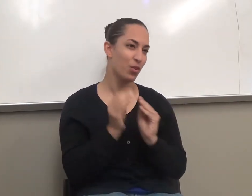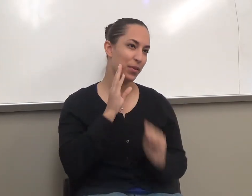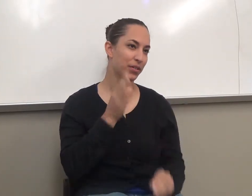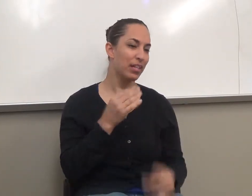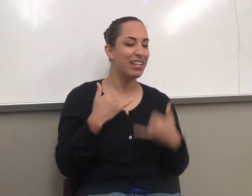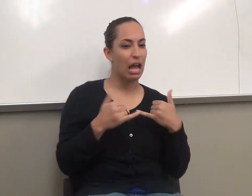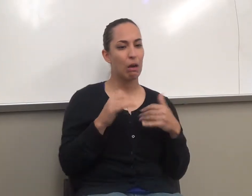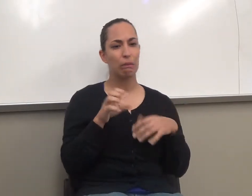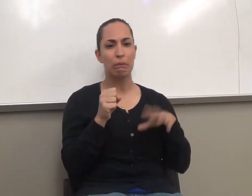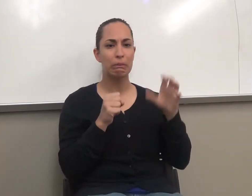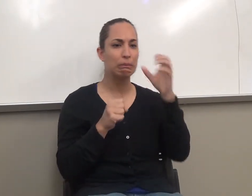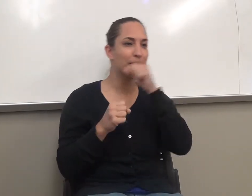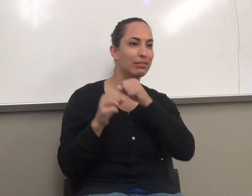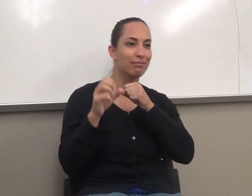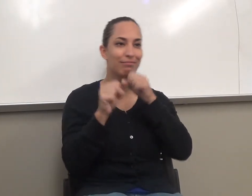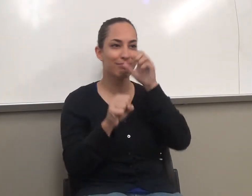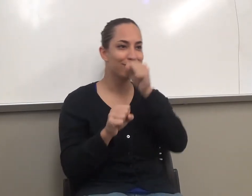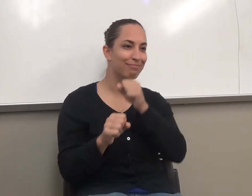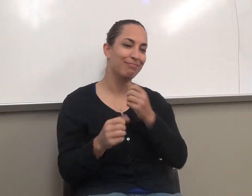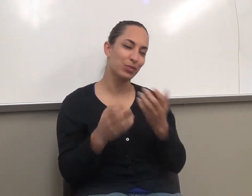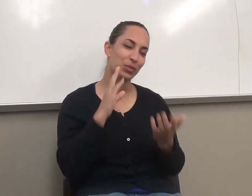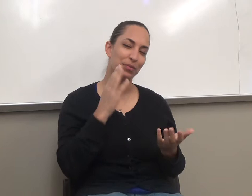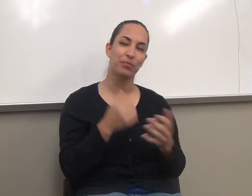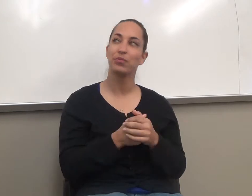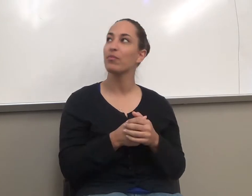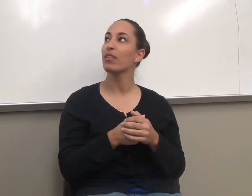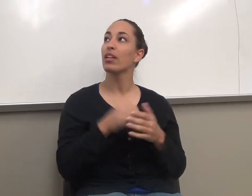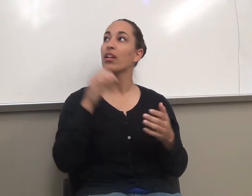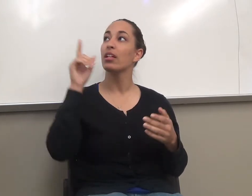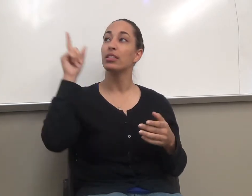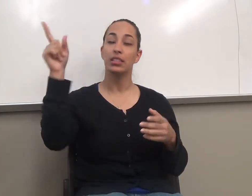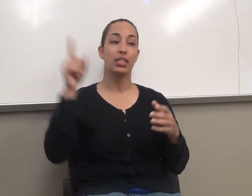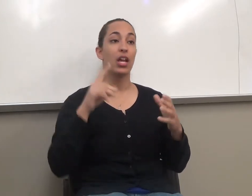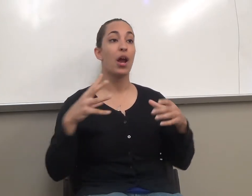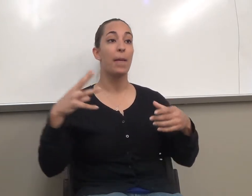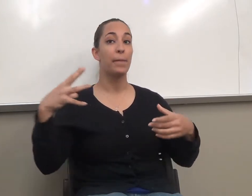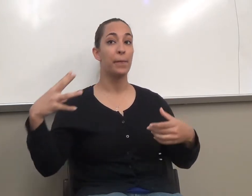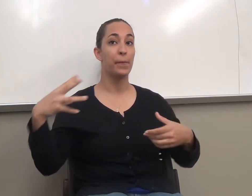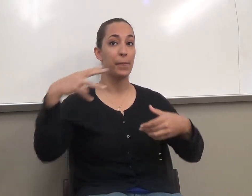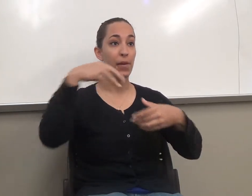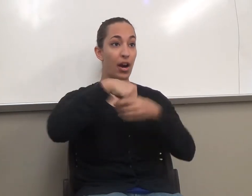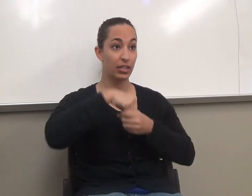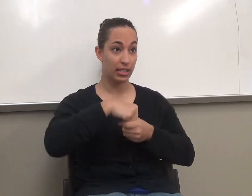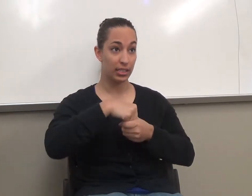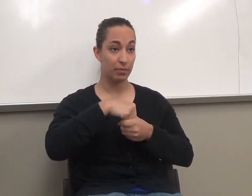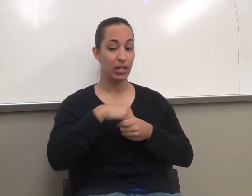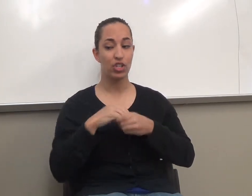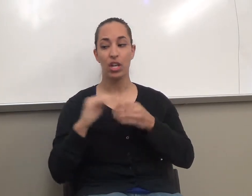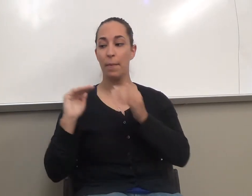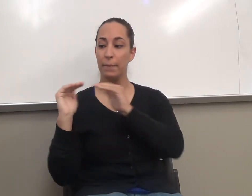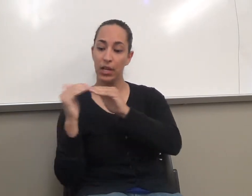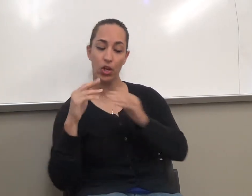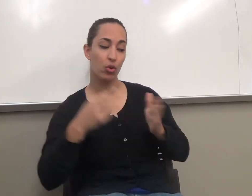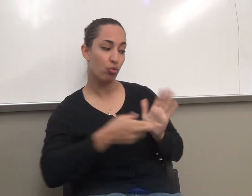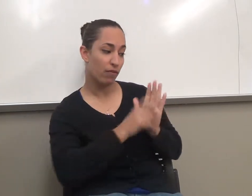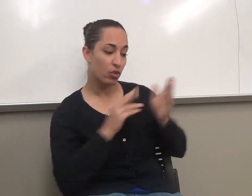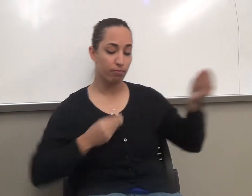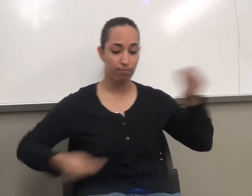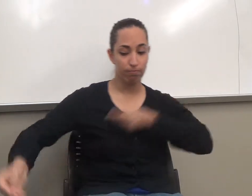review. Participation in peer reviews is required. If you don't have if you didn't bring